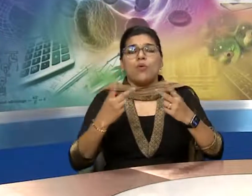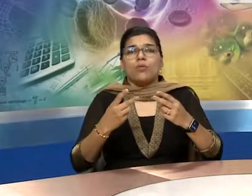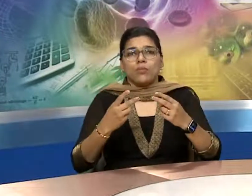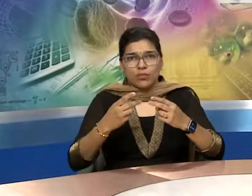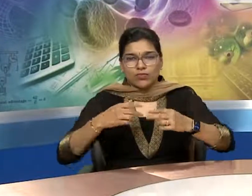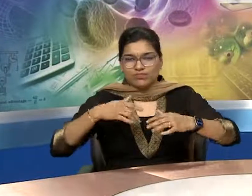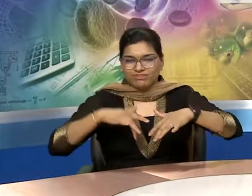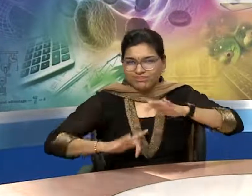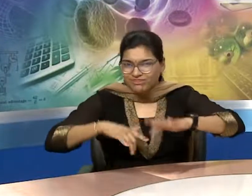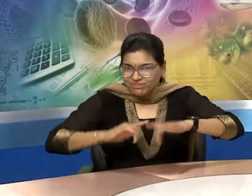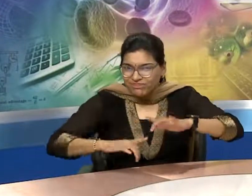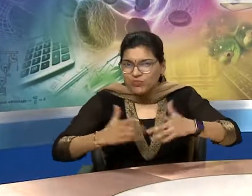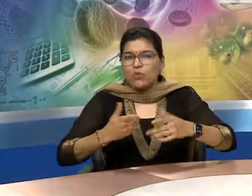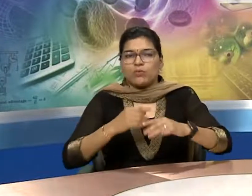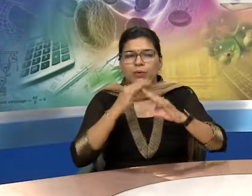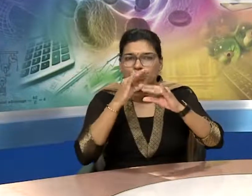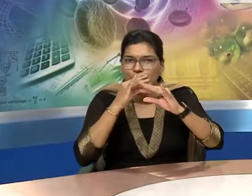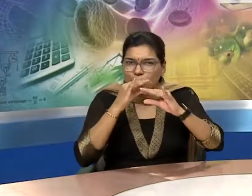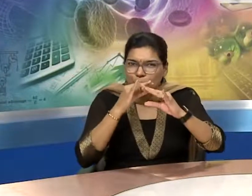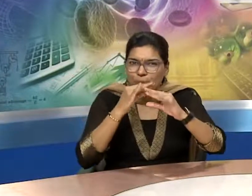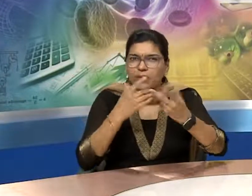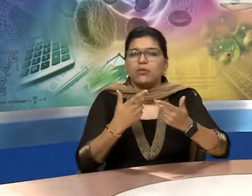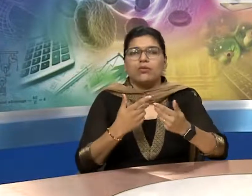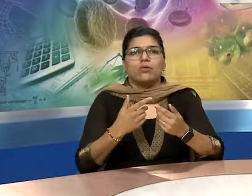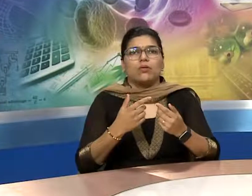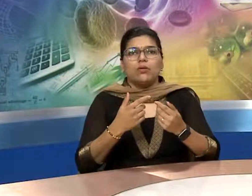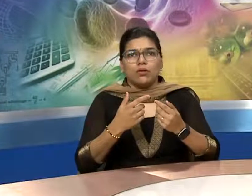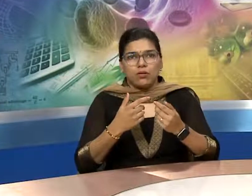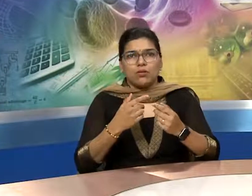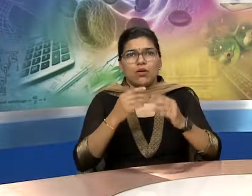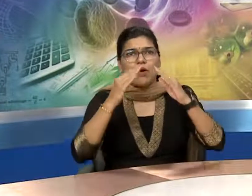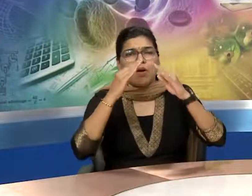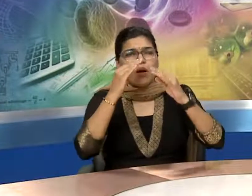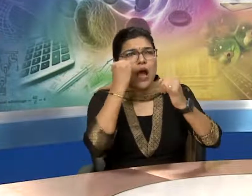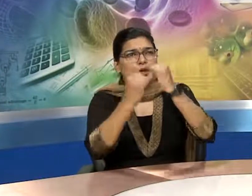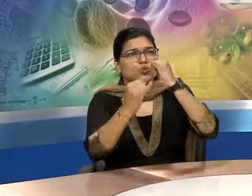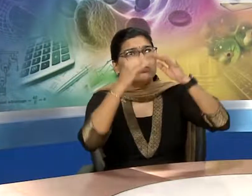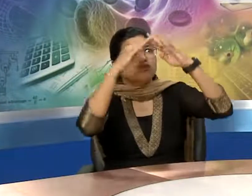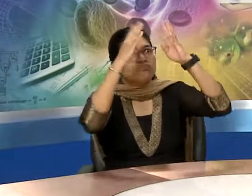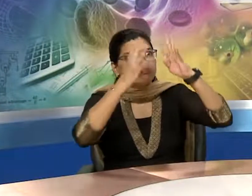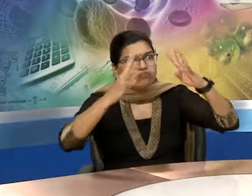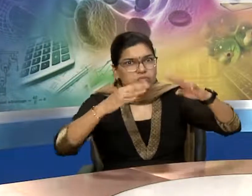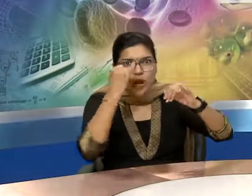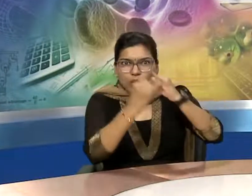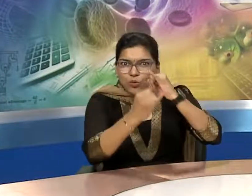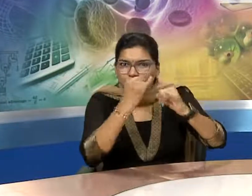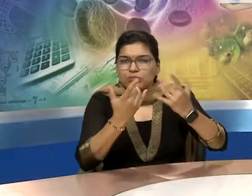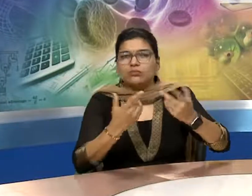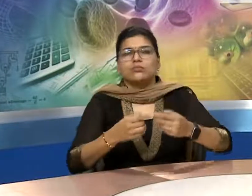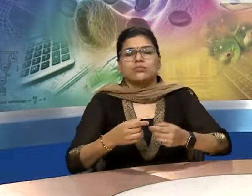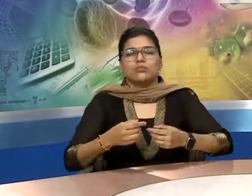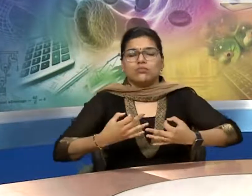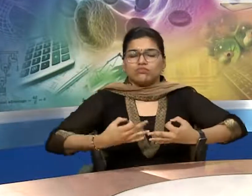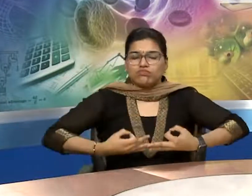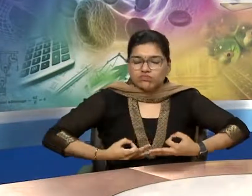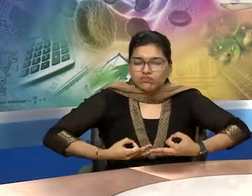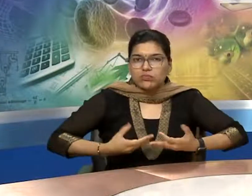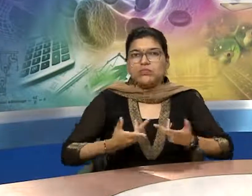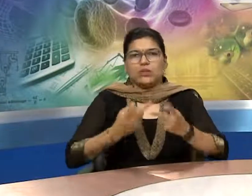one generation to another, or we just preserve them at one place